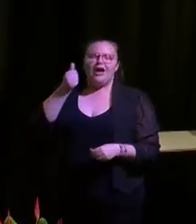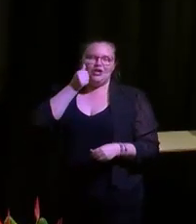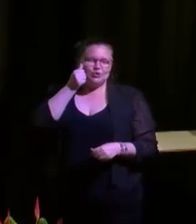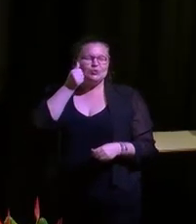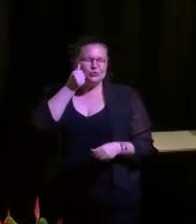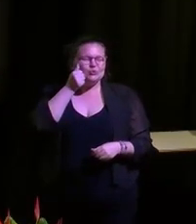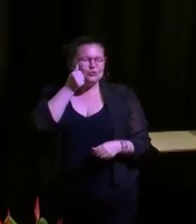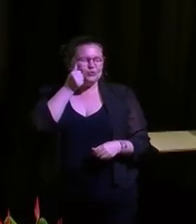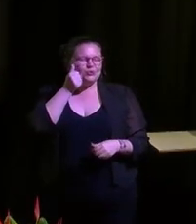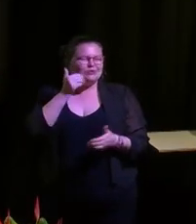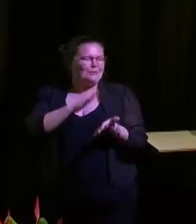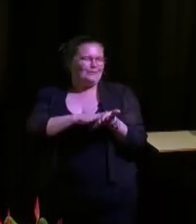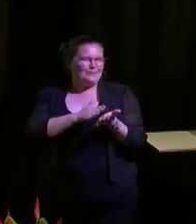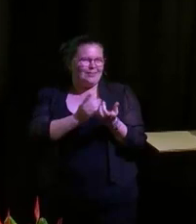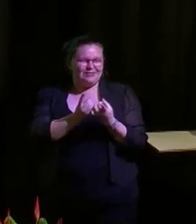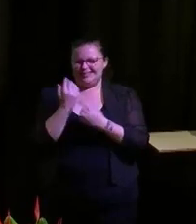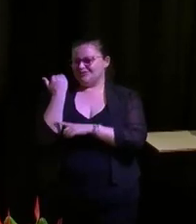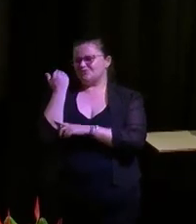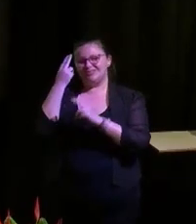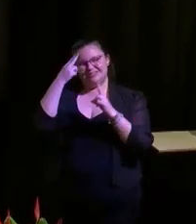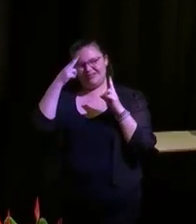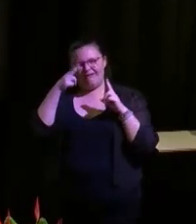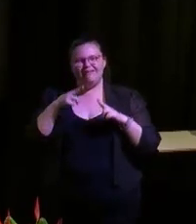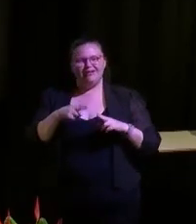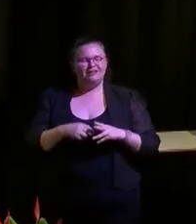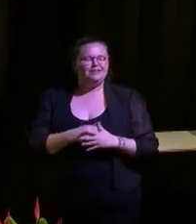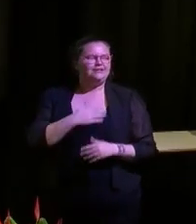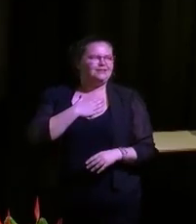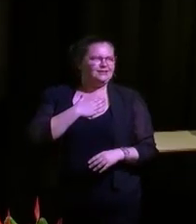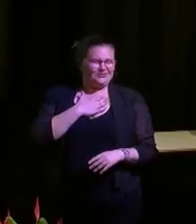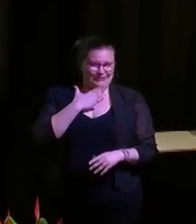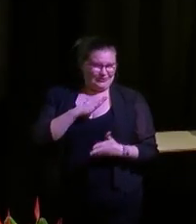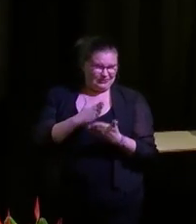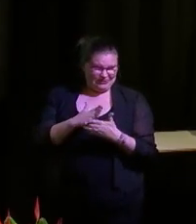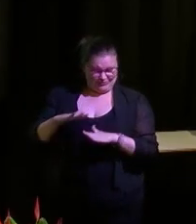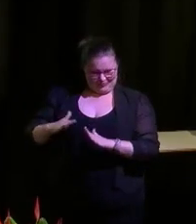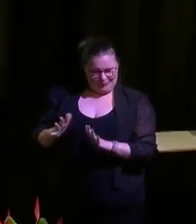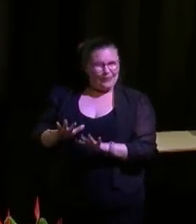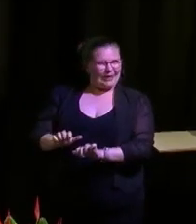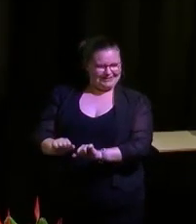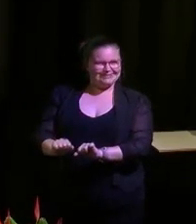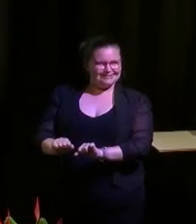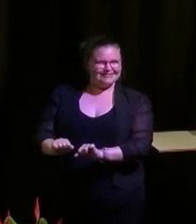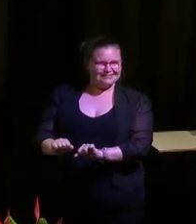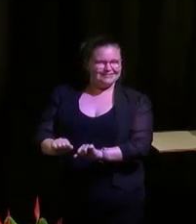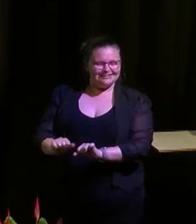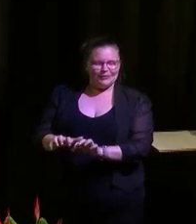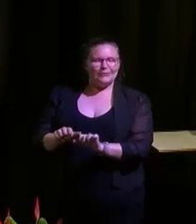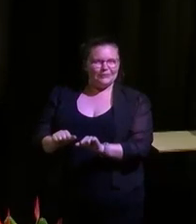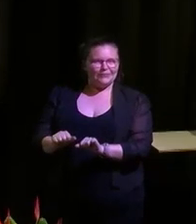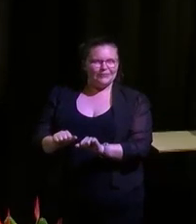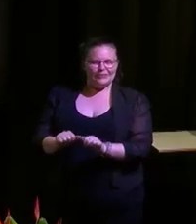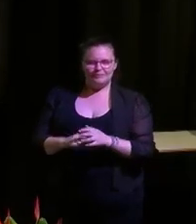know, just losing her and it was like, do I want to open up those boxes yet? Wait for a little bit of time. And